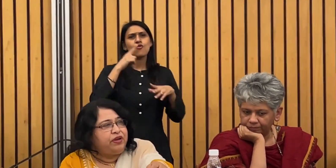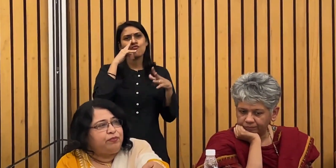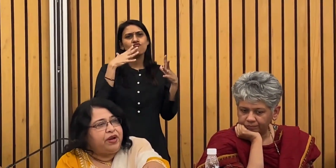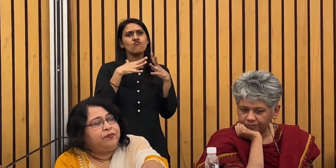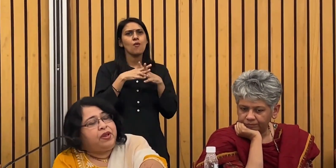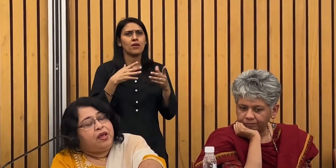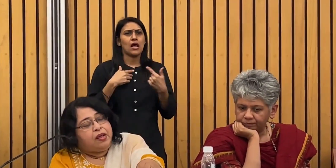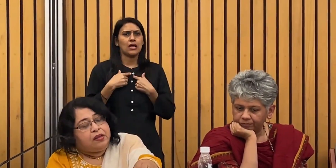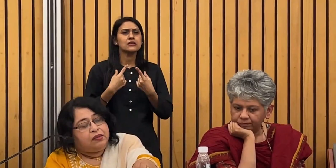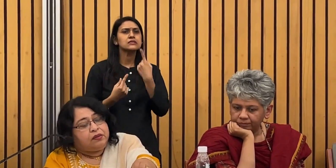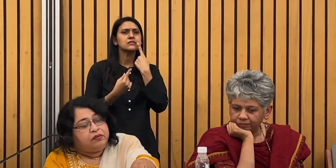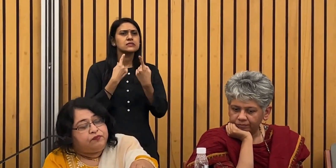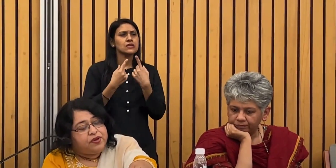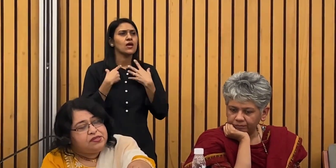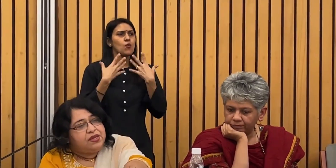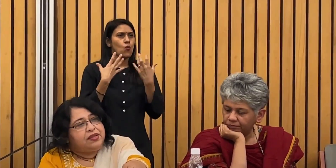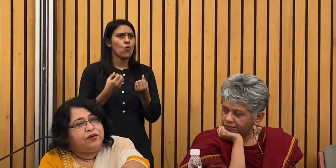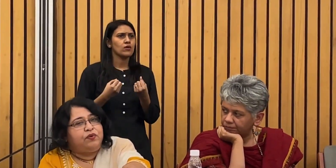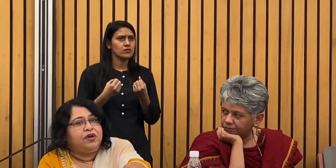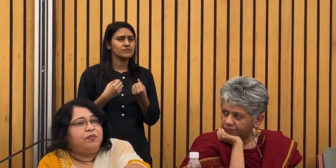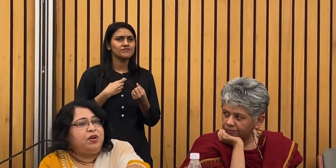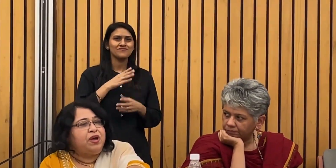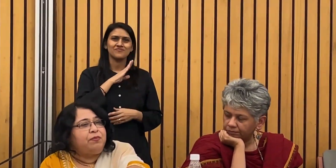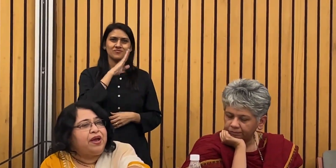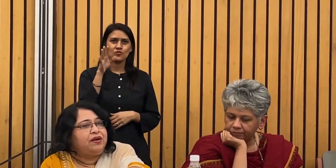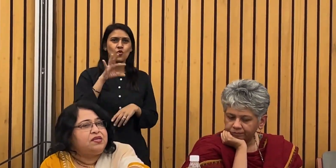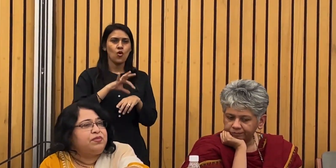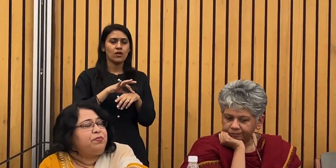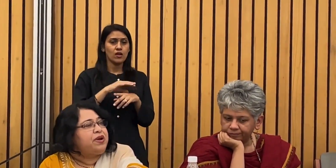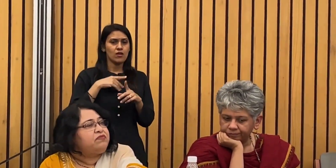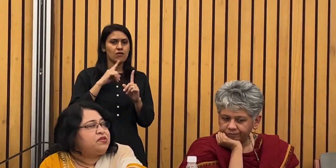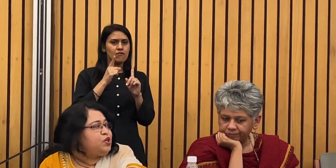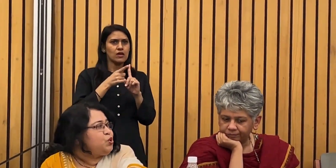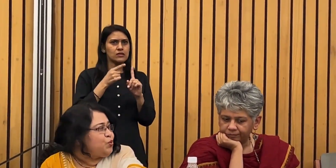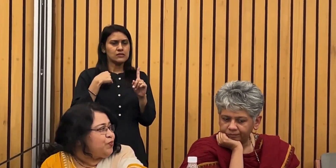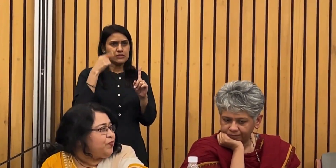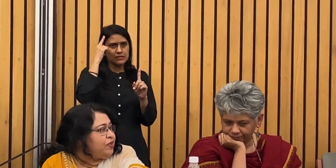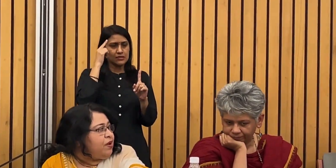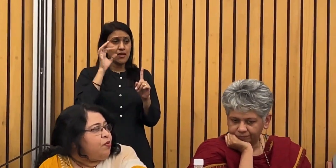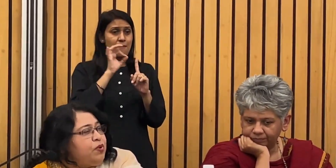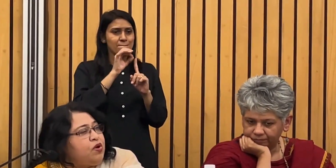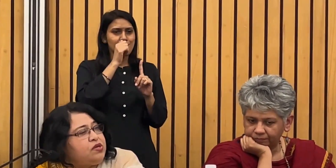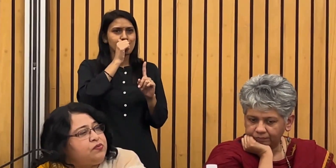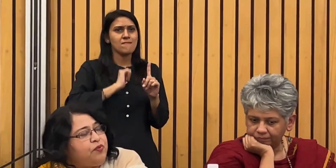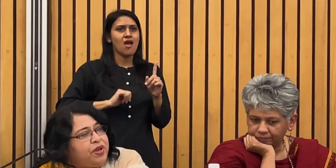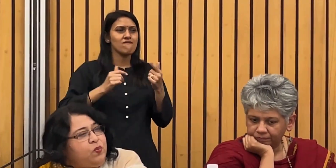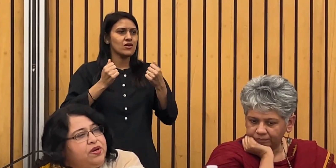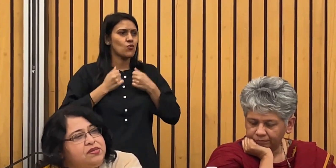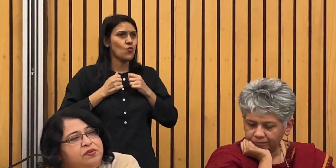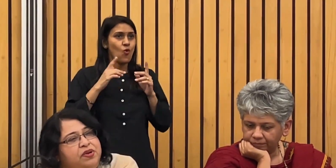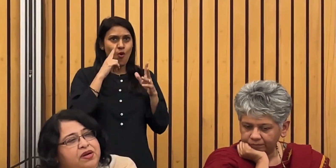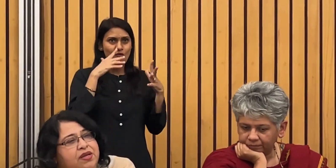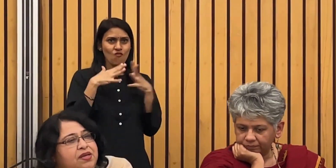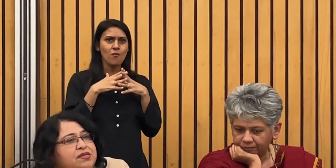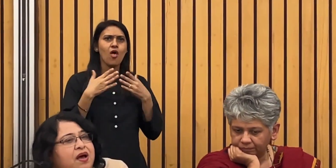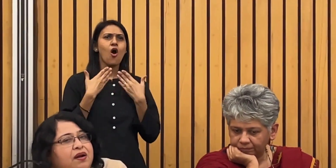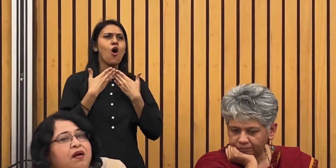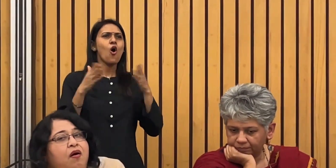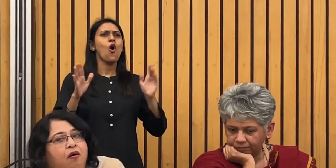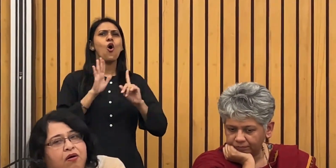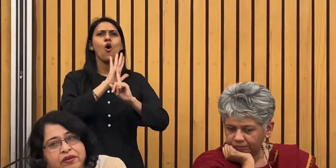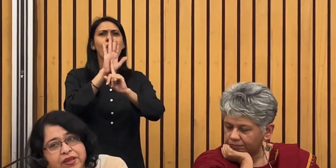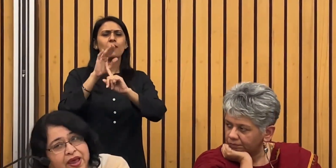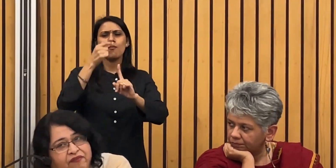my treatment, first thing that would come in my mind is my privacy issue, because women with disabilities